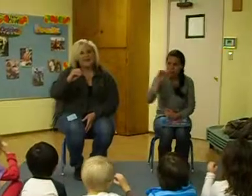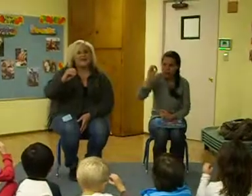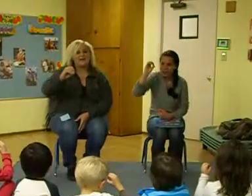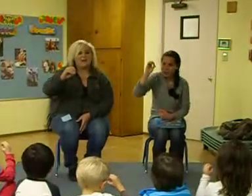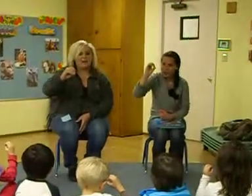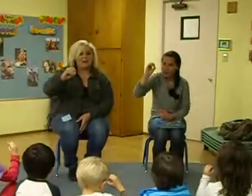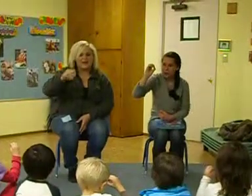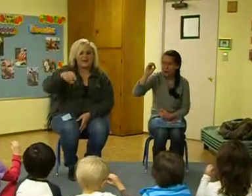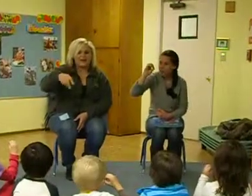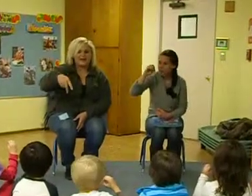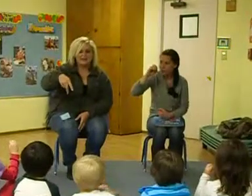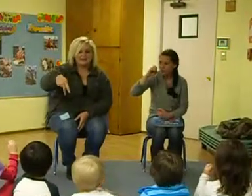Okay, P.